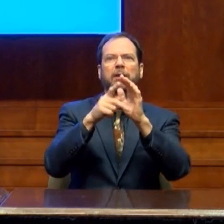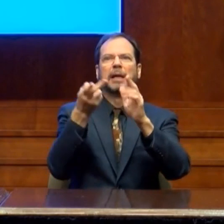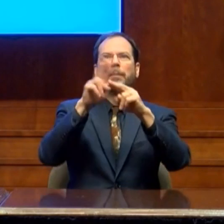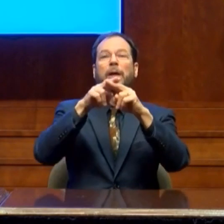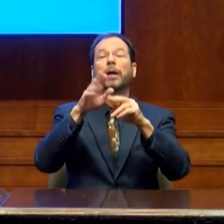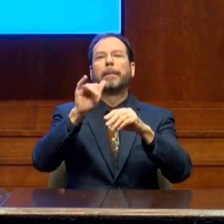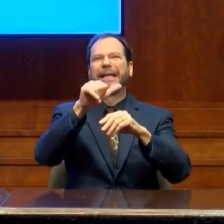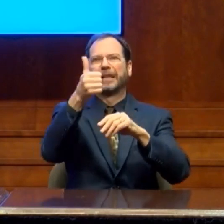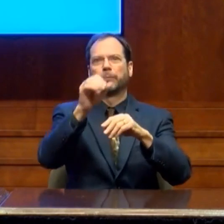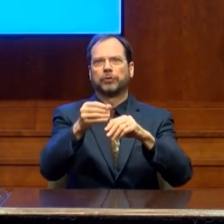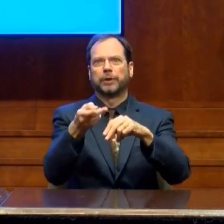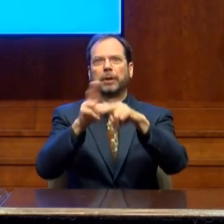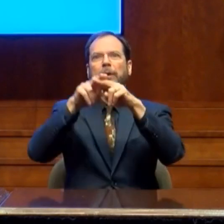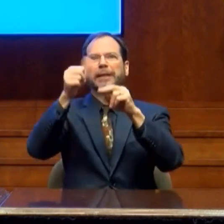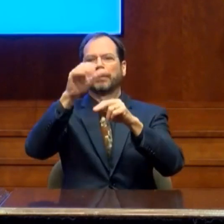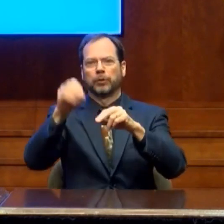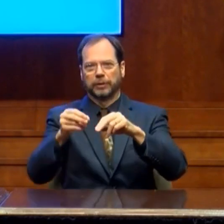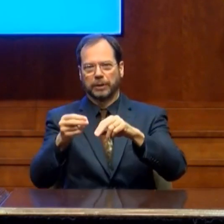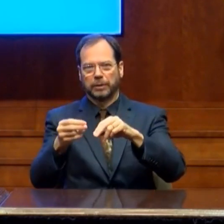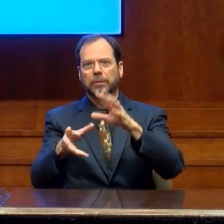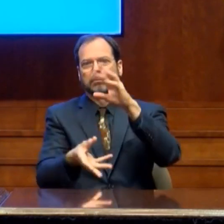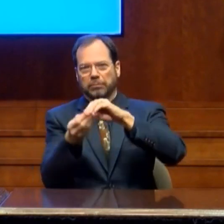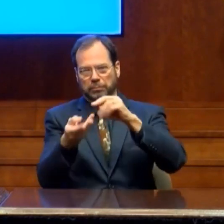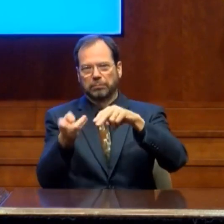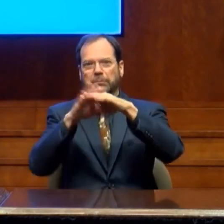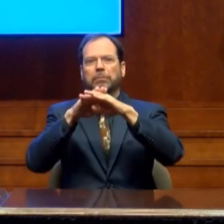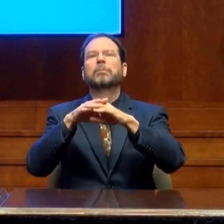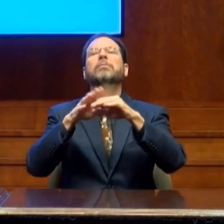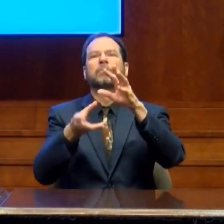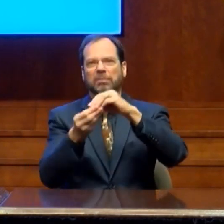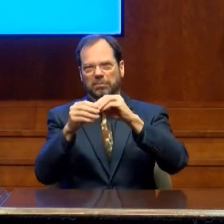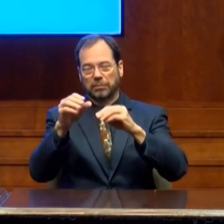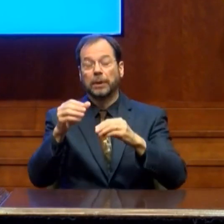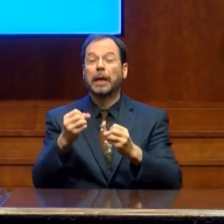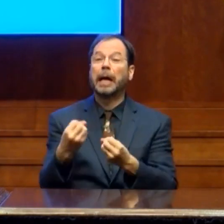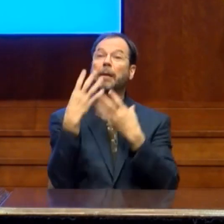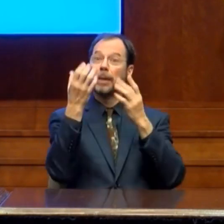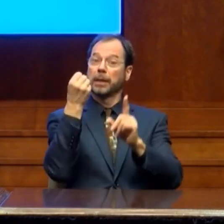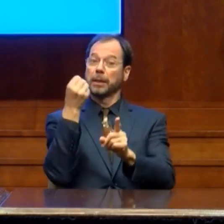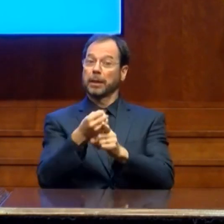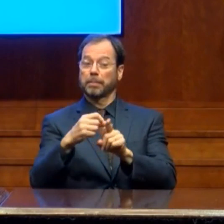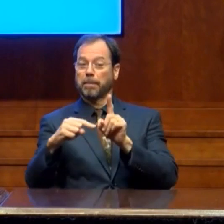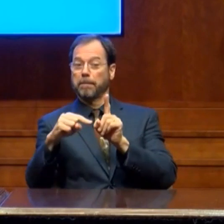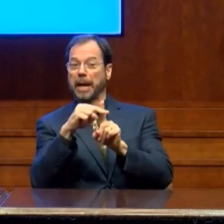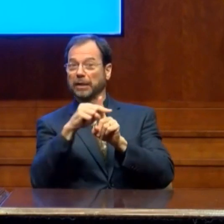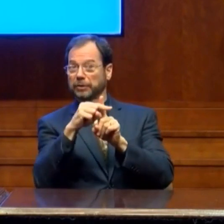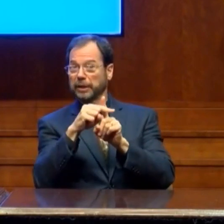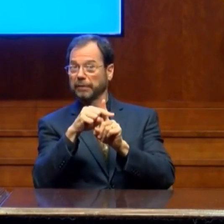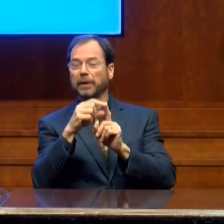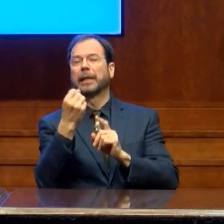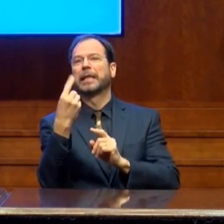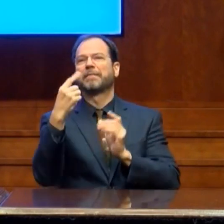of 10%. The number of Texans who have tested positive is